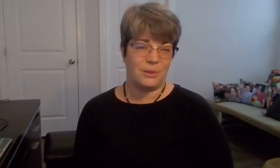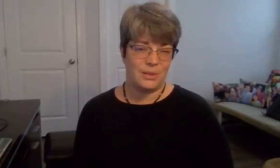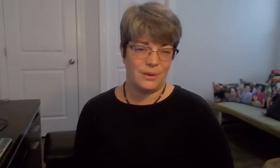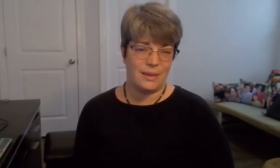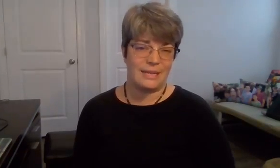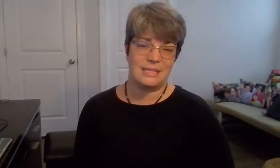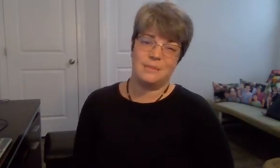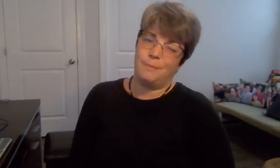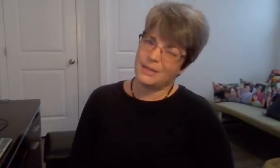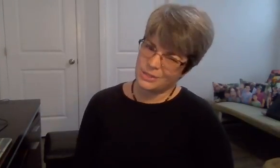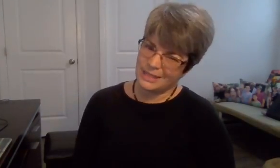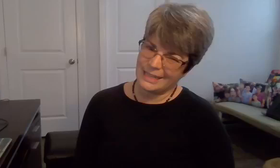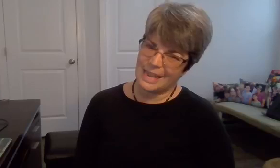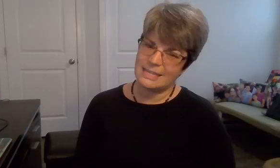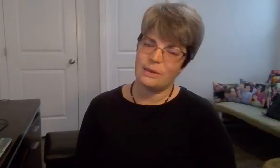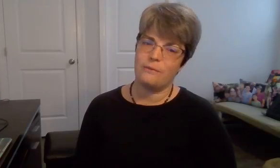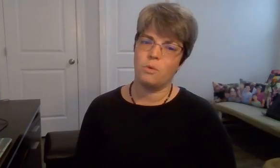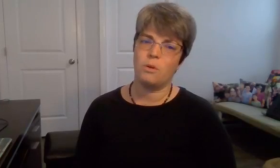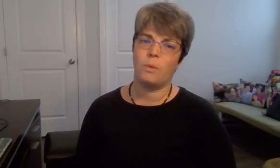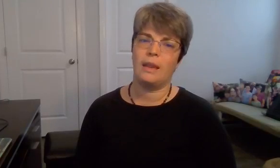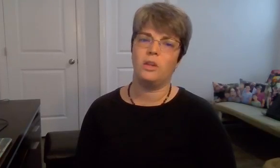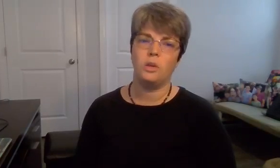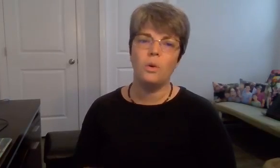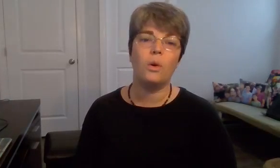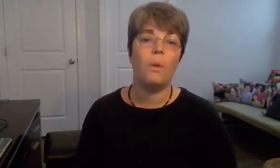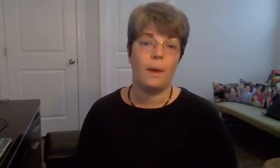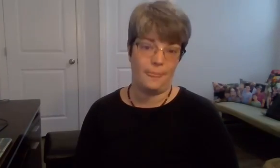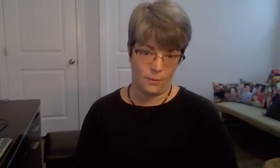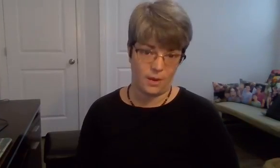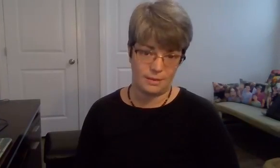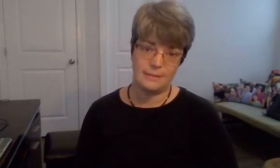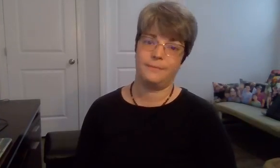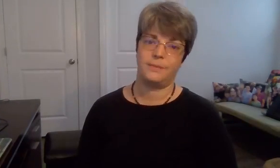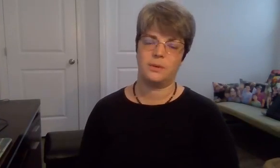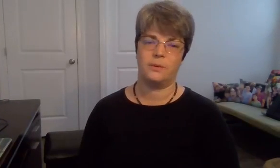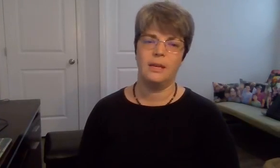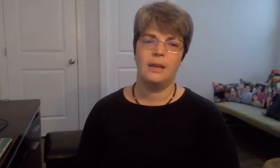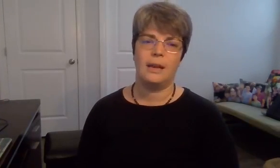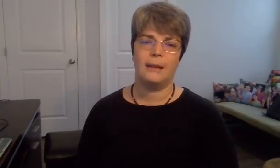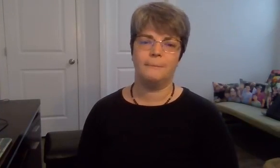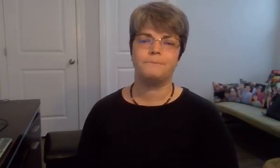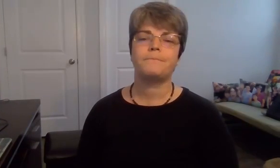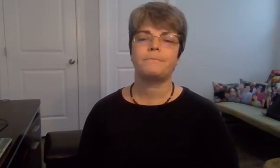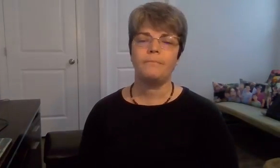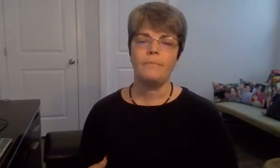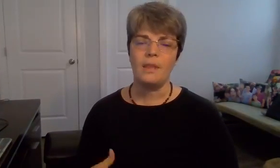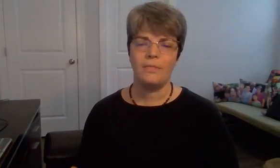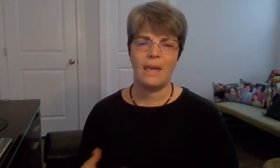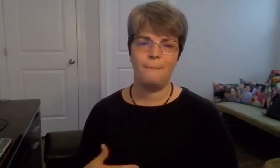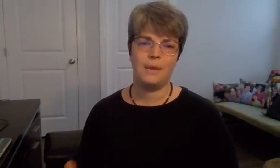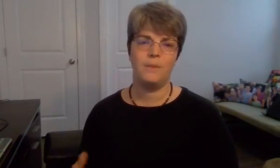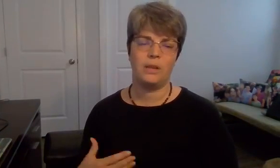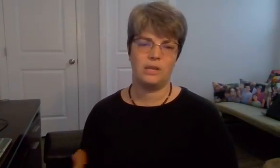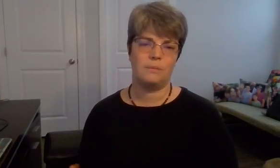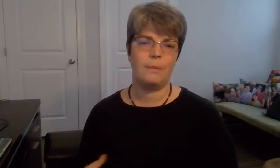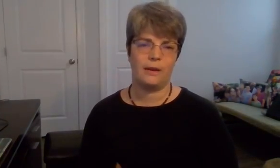also and especially act out even more when you don't know what they want. So that communication